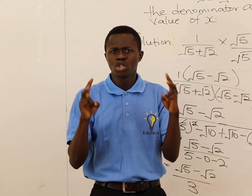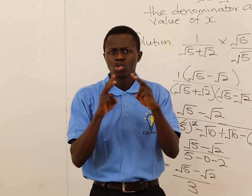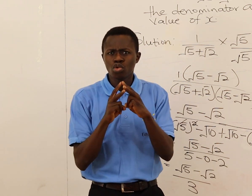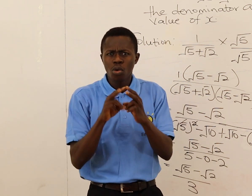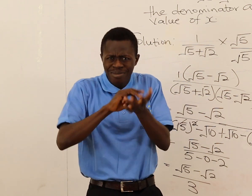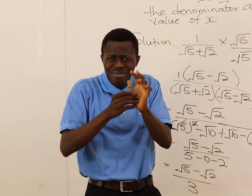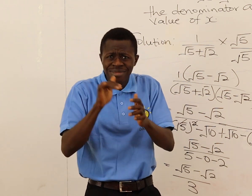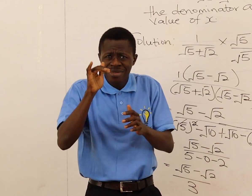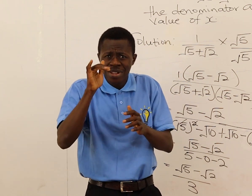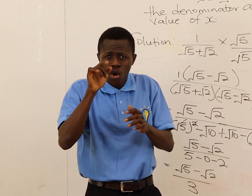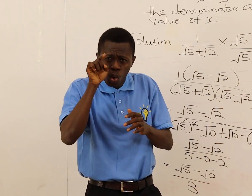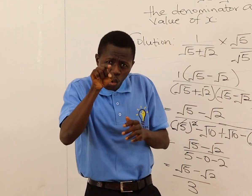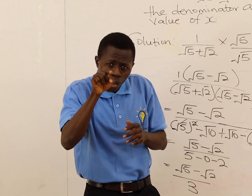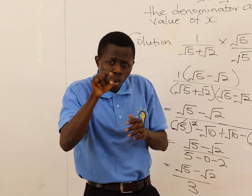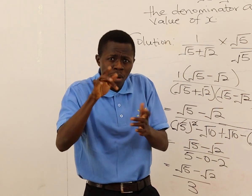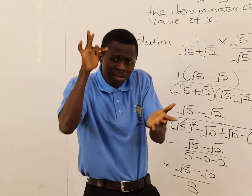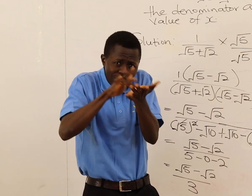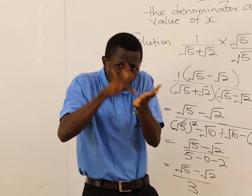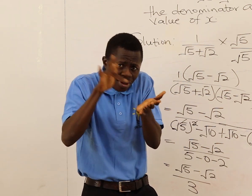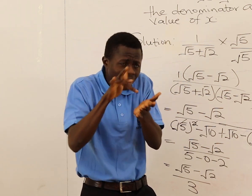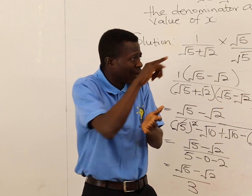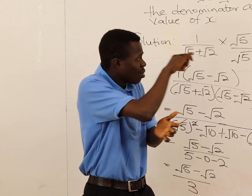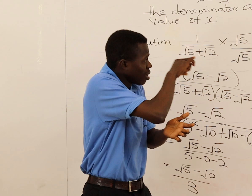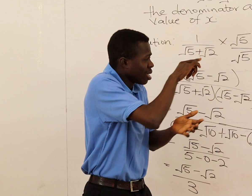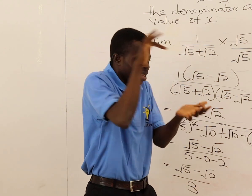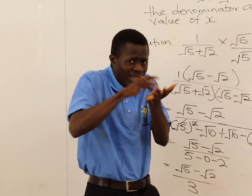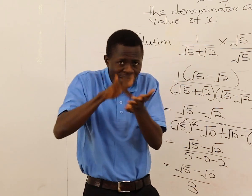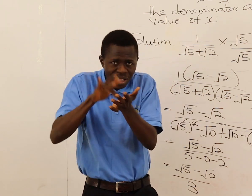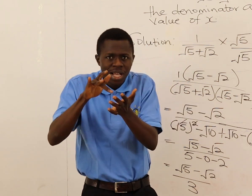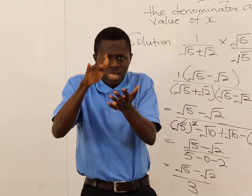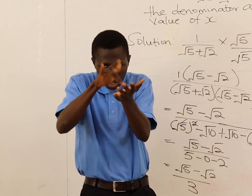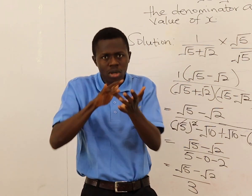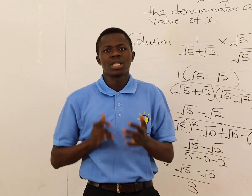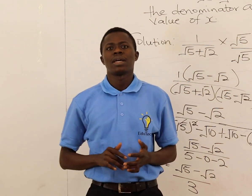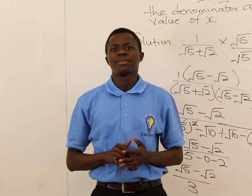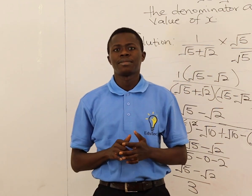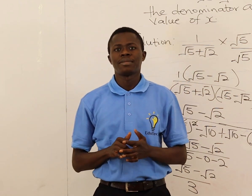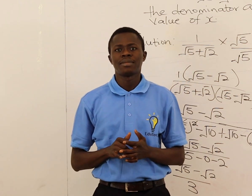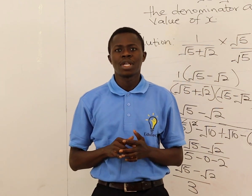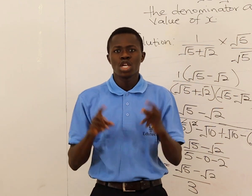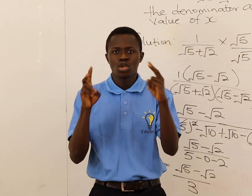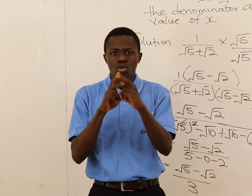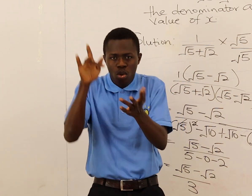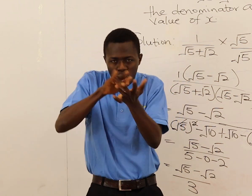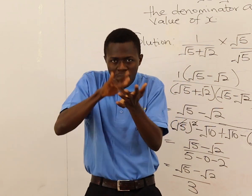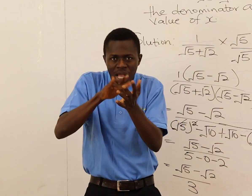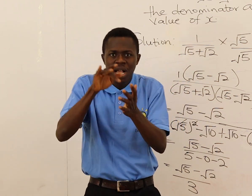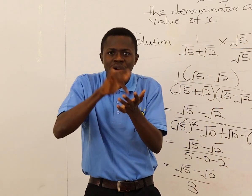the expression on the board on your calculator, get the answer, and that will be the value of x.